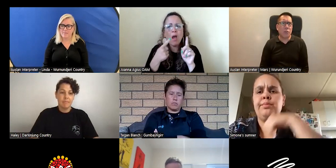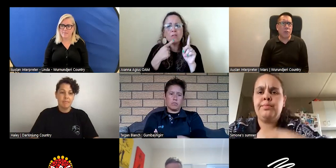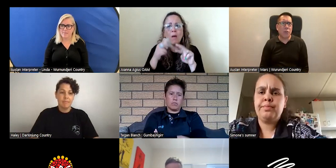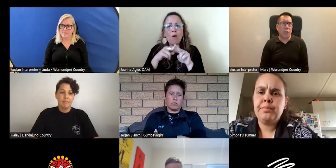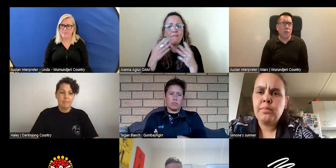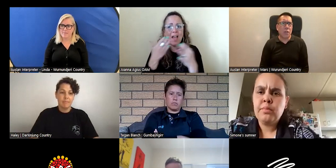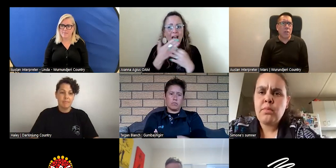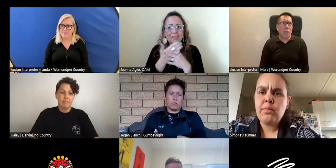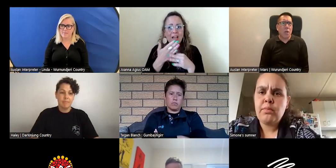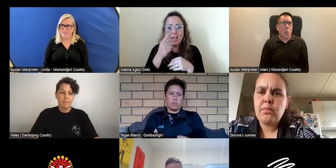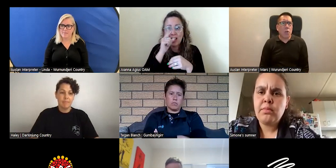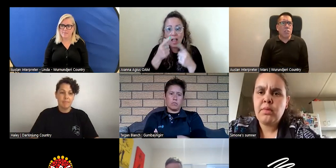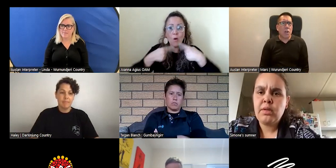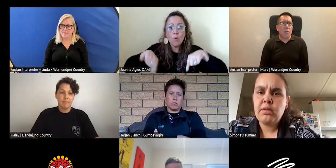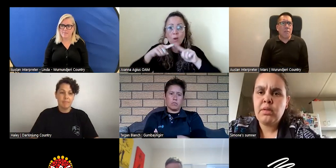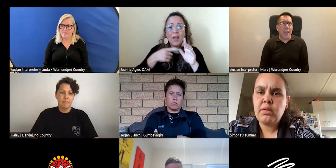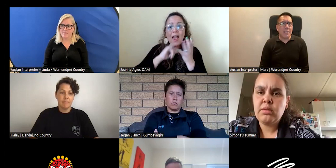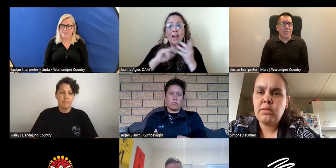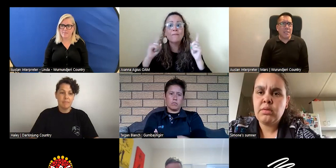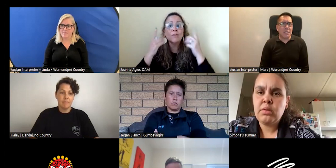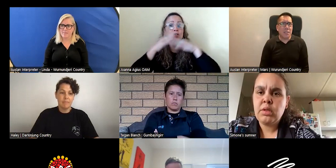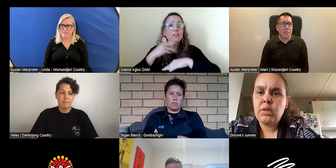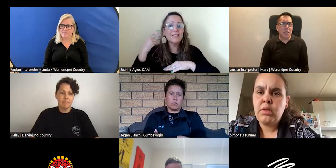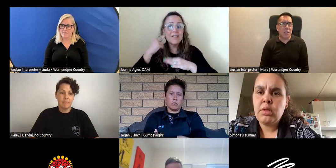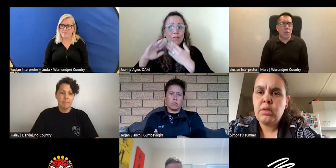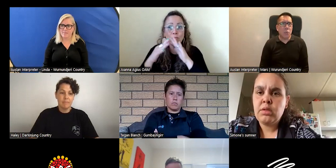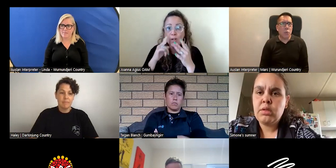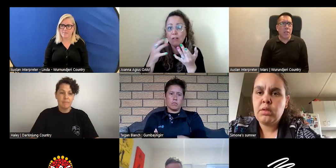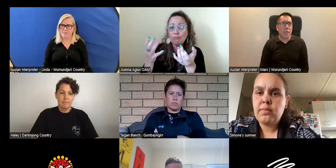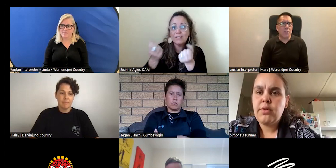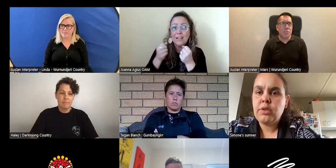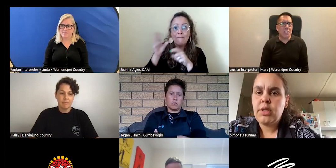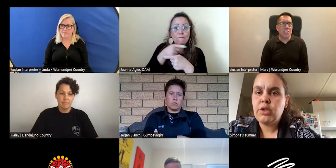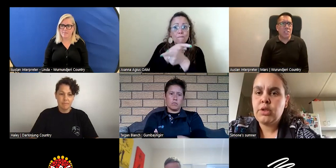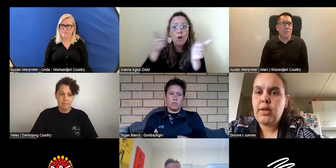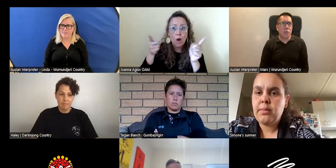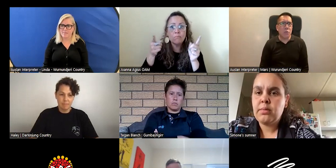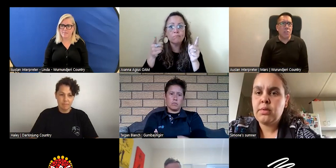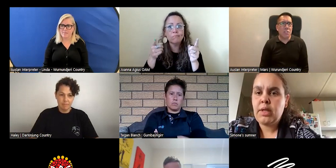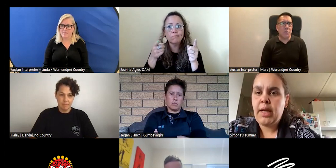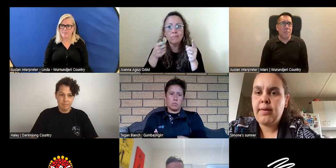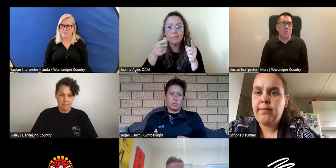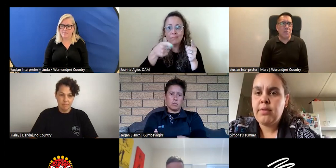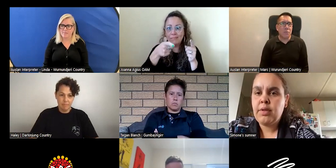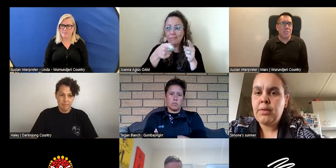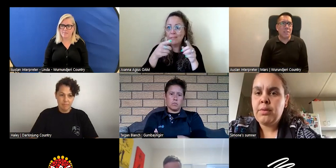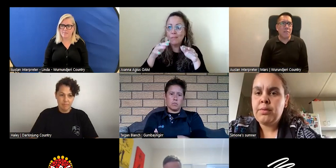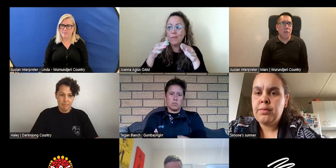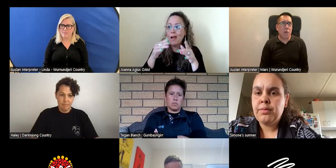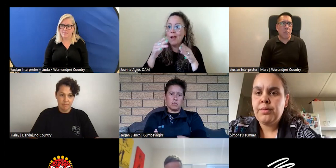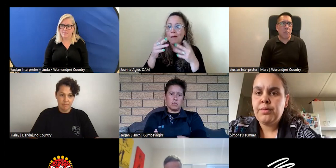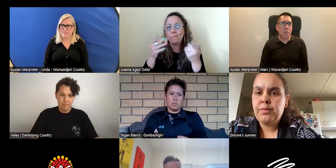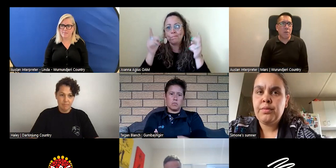got through, what type of access would we as First Nations deaf communities members